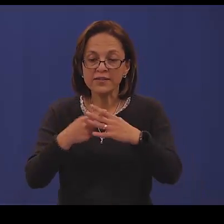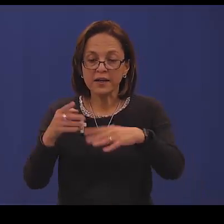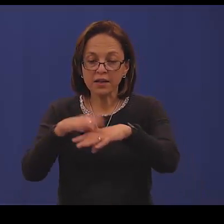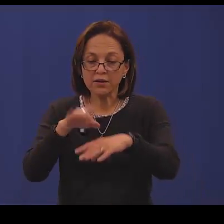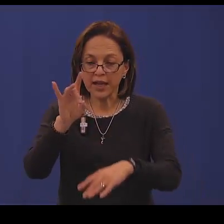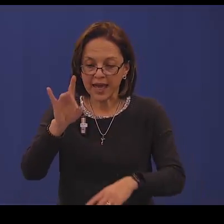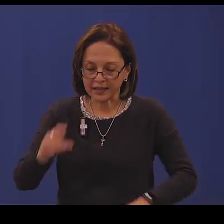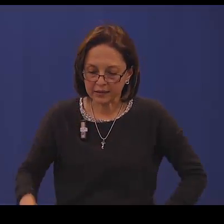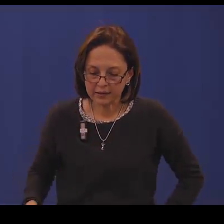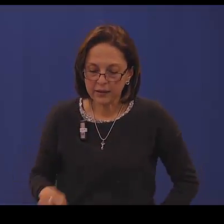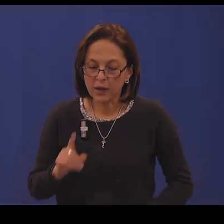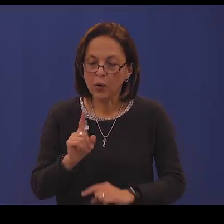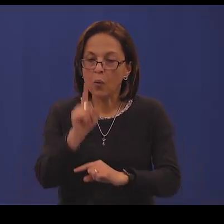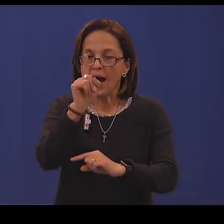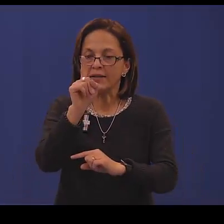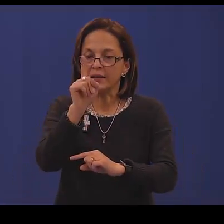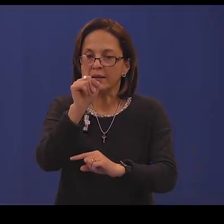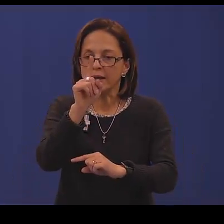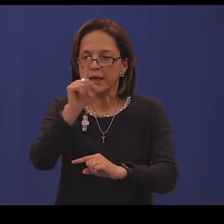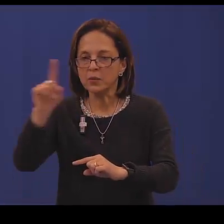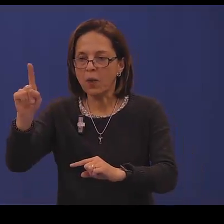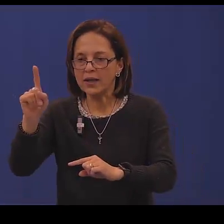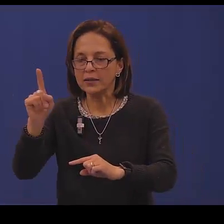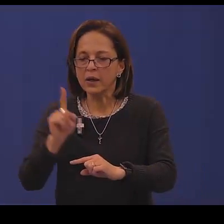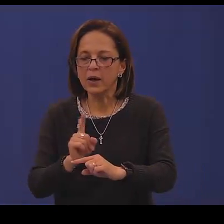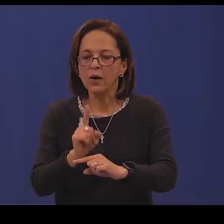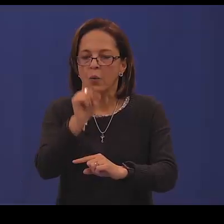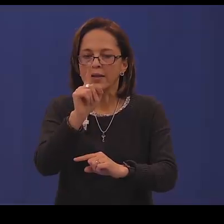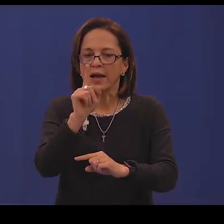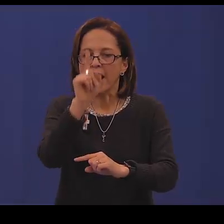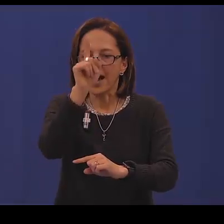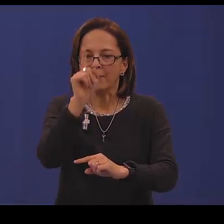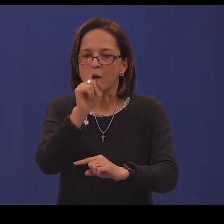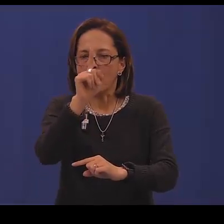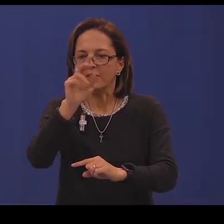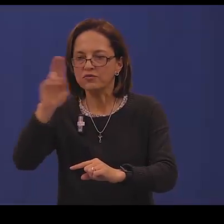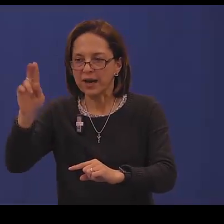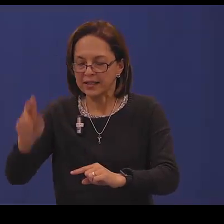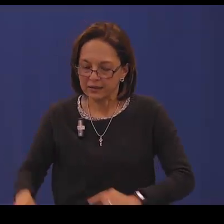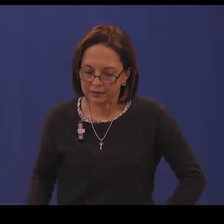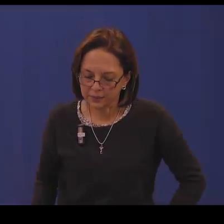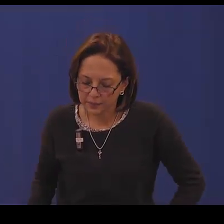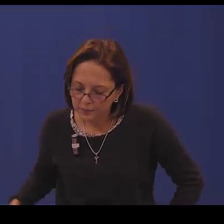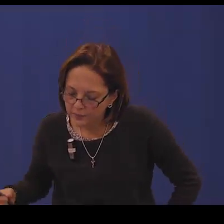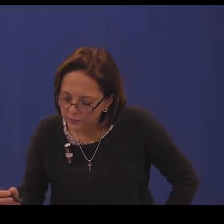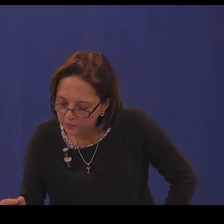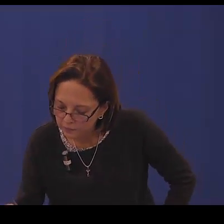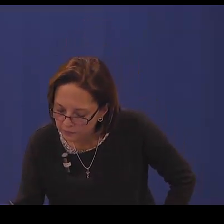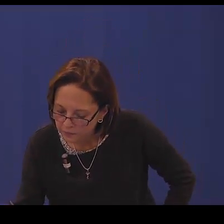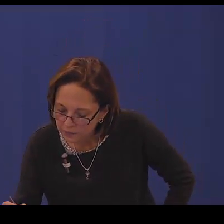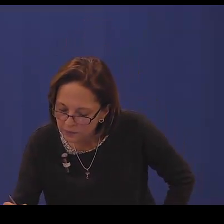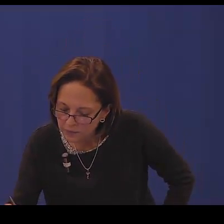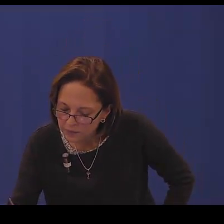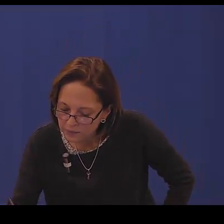Graph start on 8. 1 and 1. 1 up, 1 right.